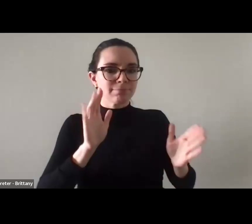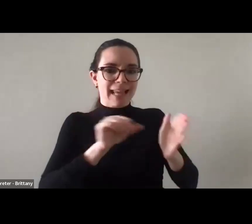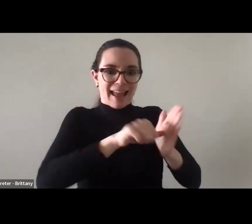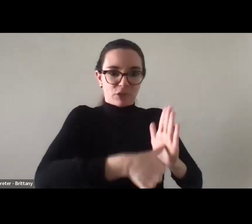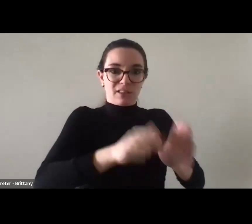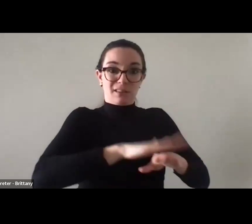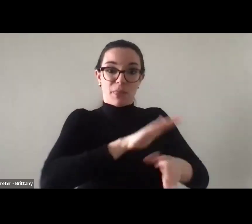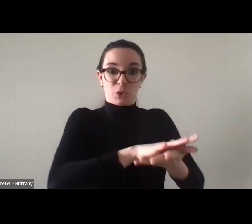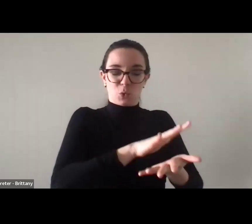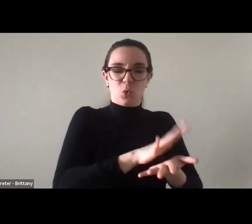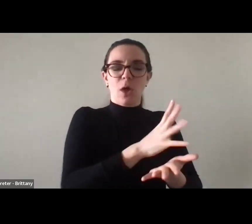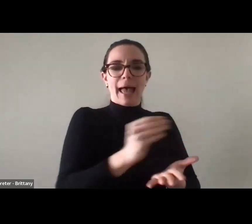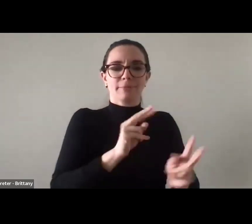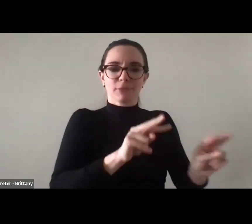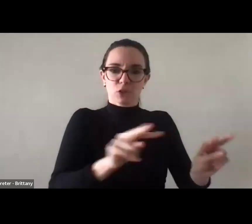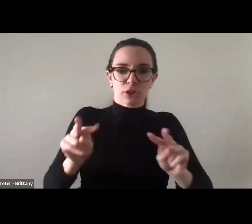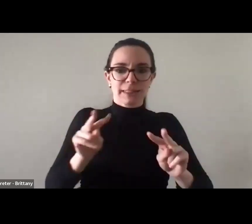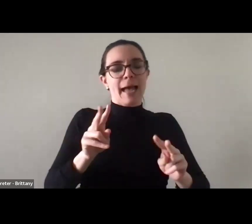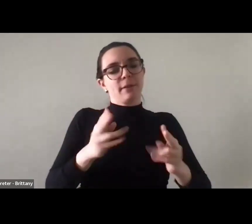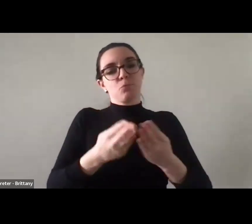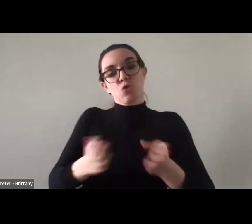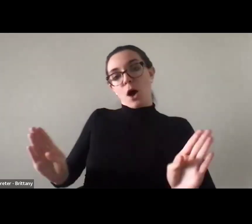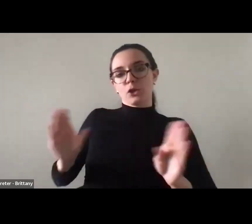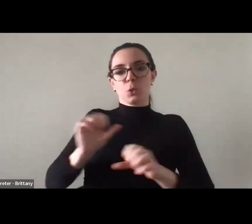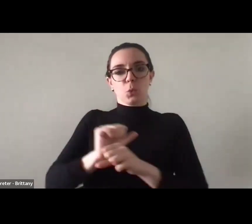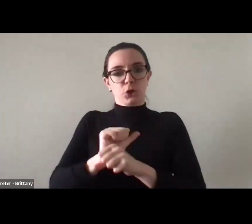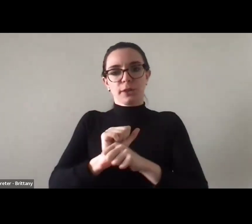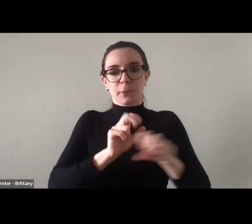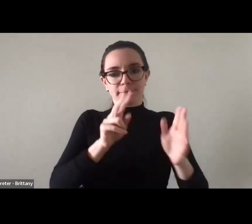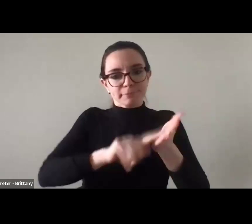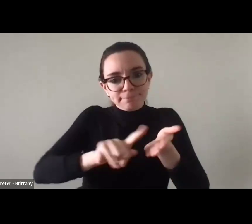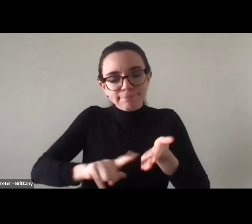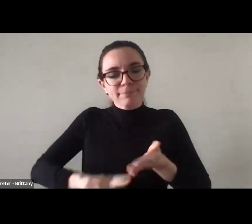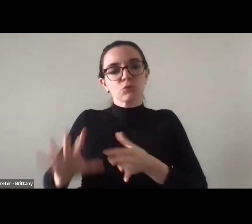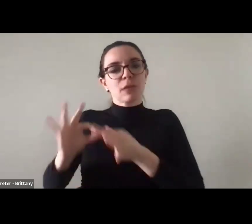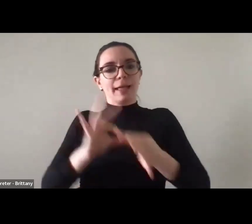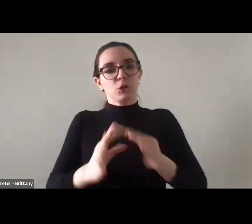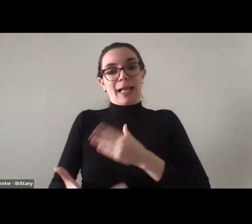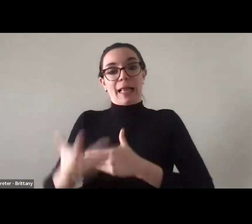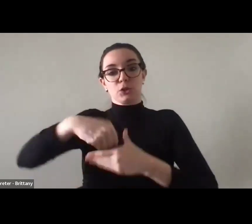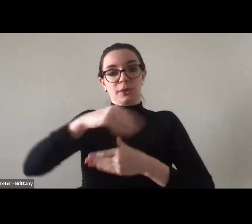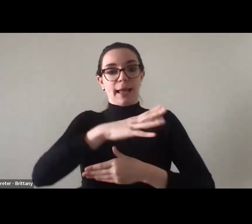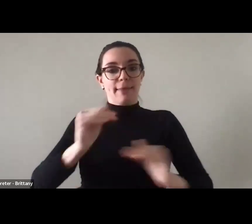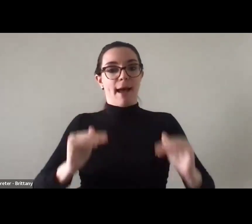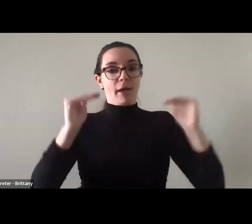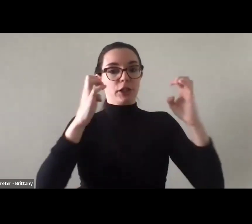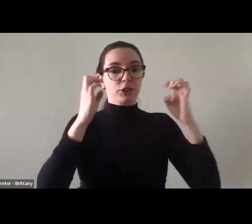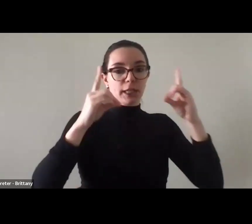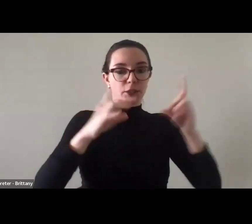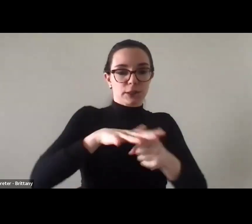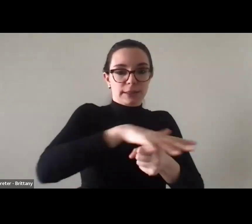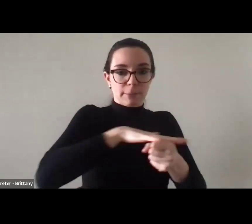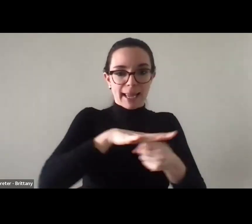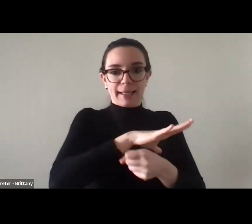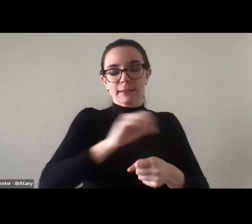the broader work we've looked at as far as for inclusivity in the higher education space, post-secondary education and